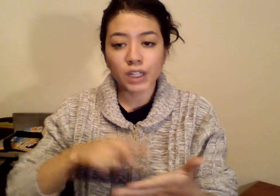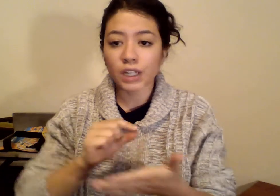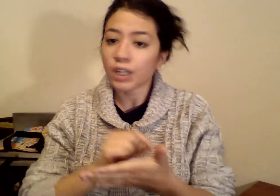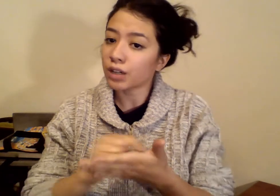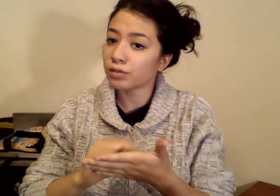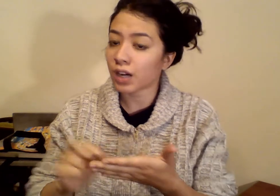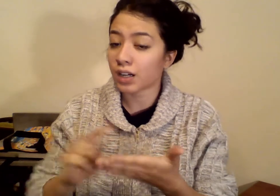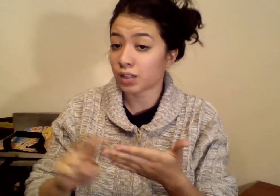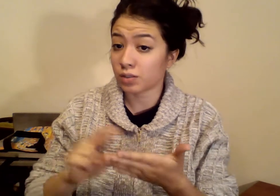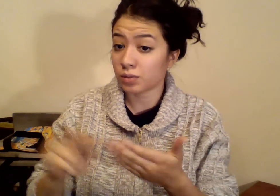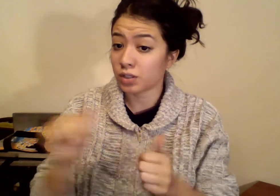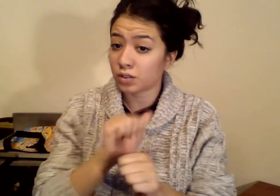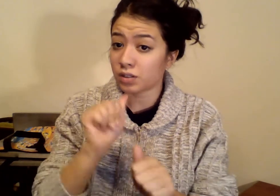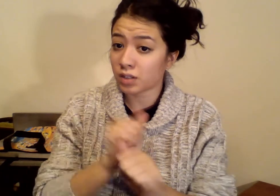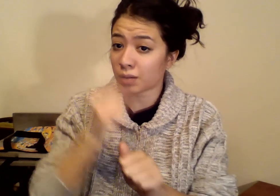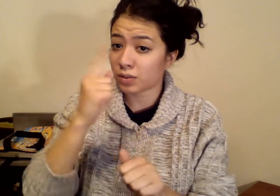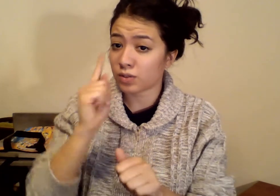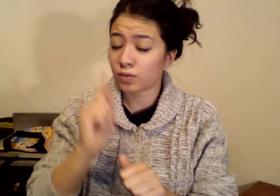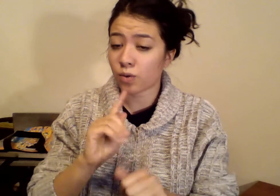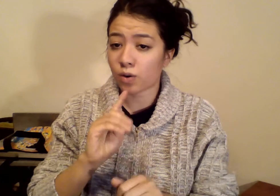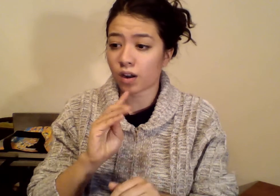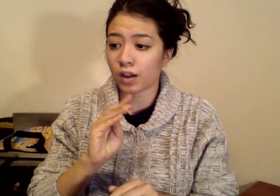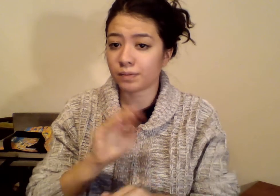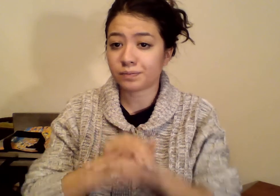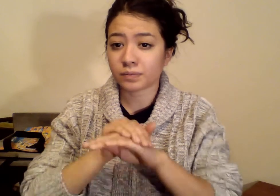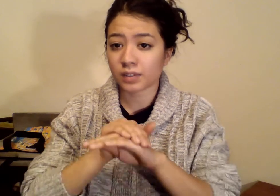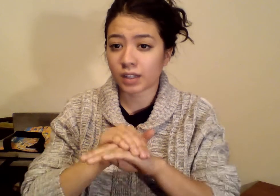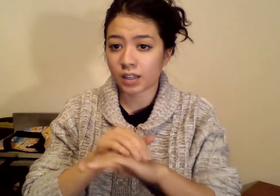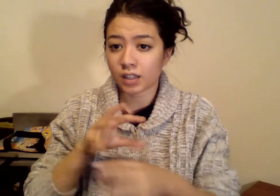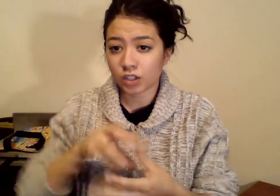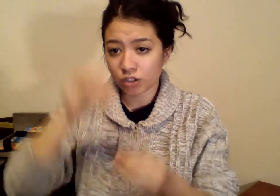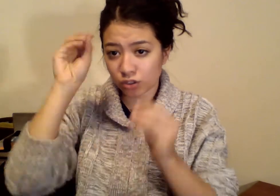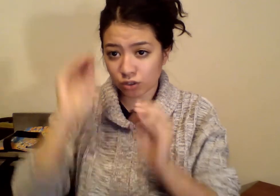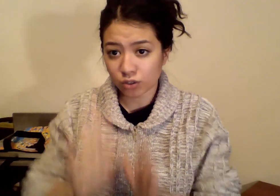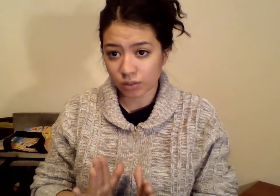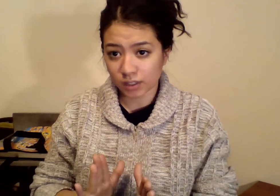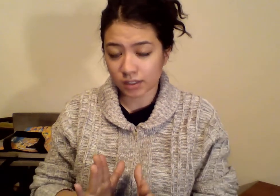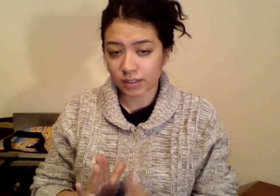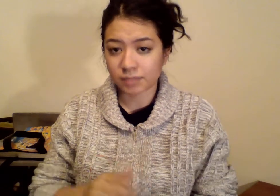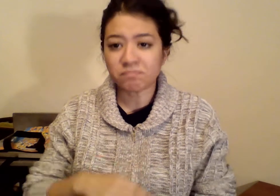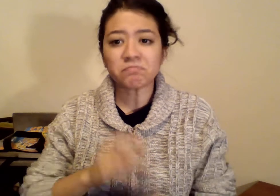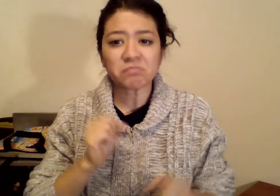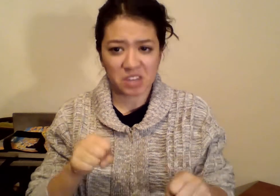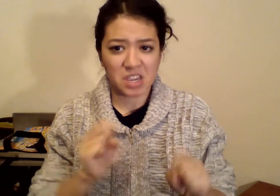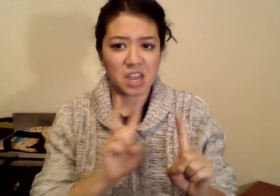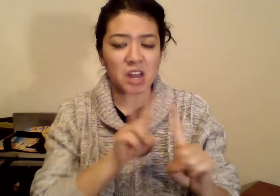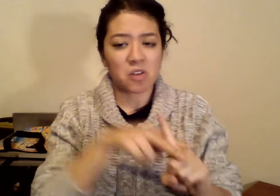English classes. And it also has application for people who are teaching content area courses such as